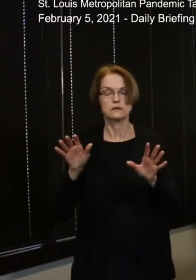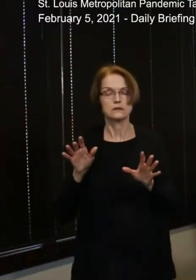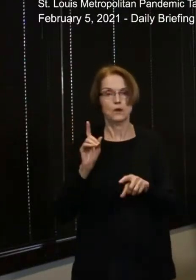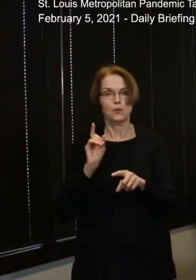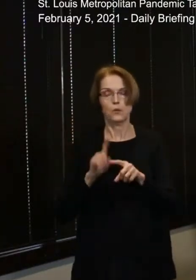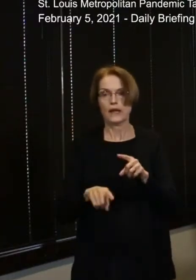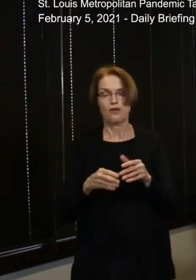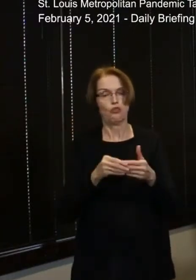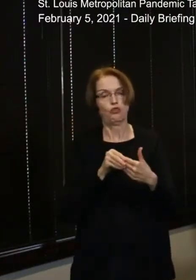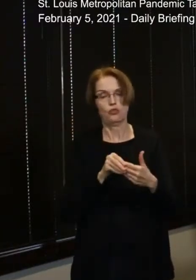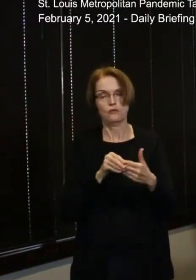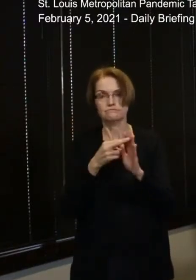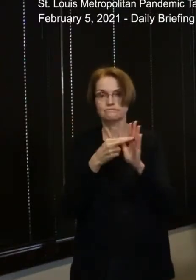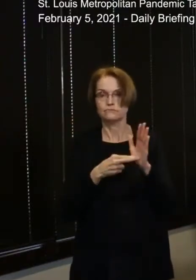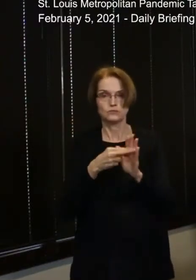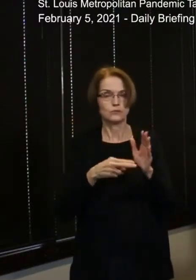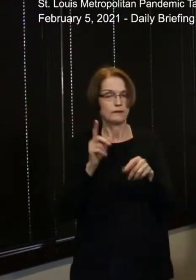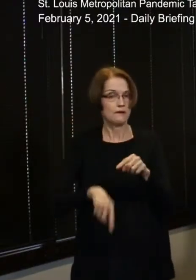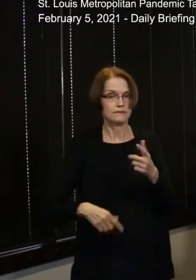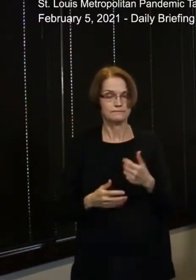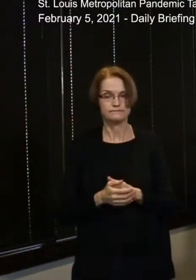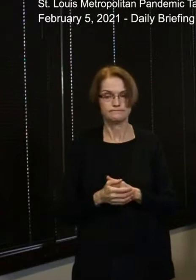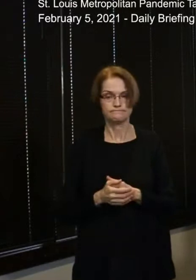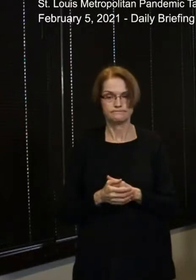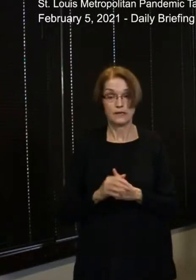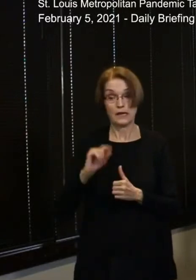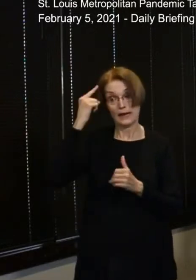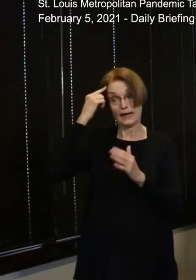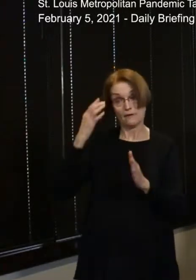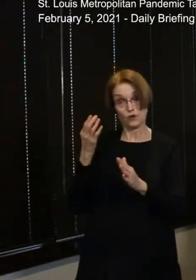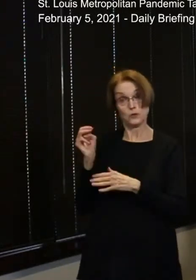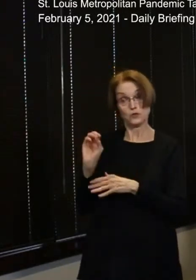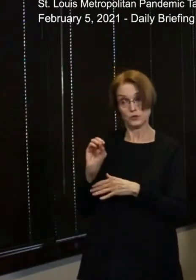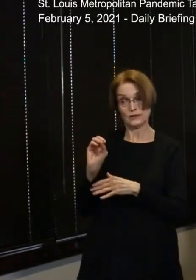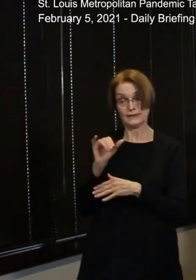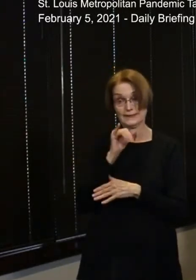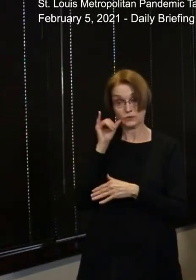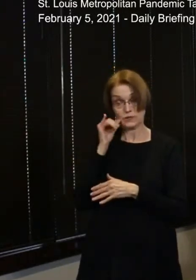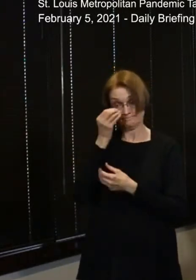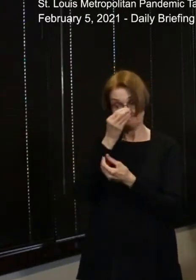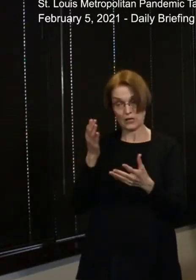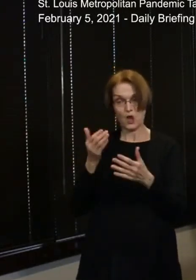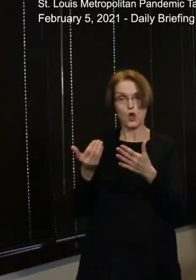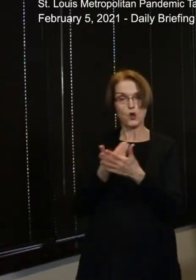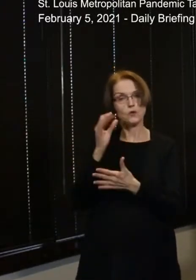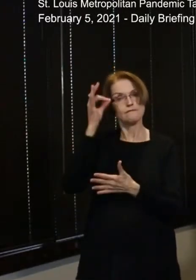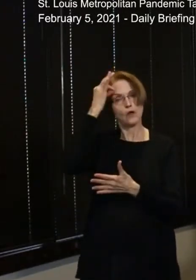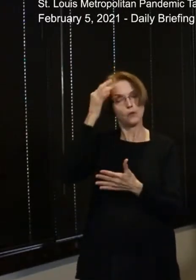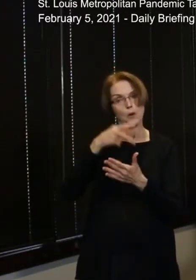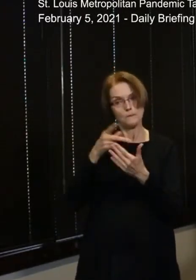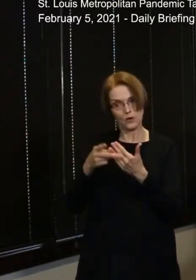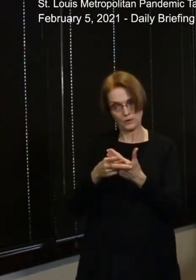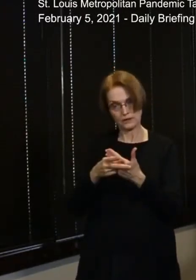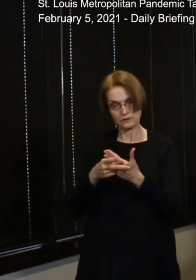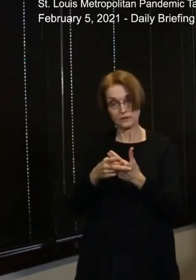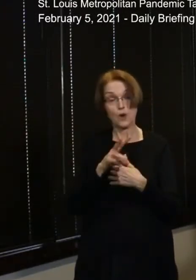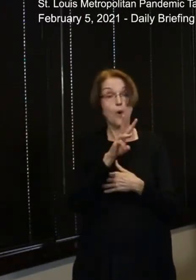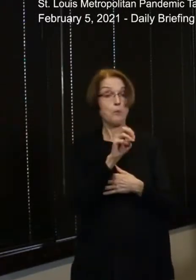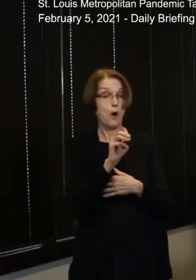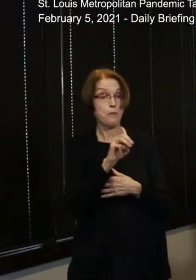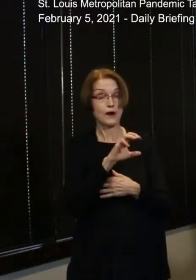any of those strategies. The governor announced yesterday a new federal program giving Walmarts and